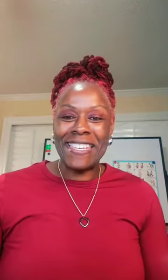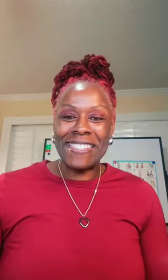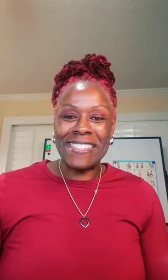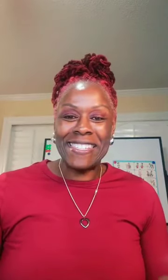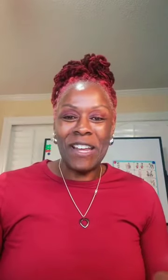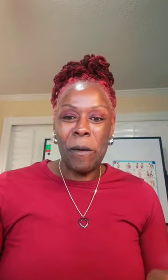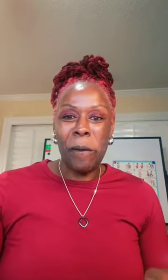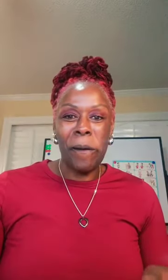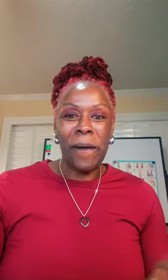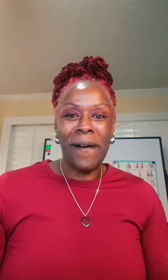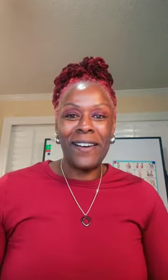yes.